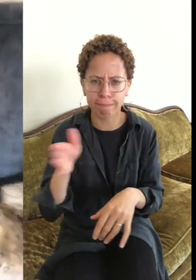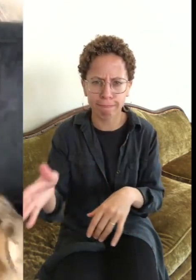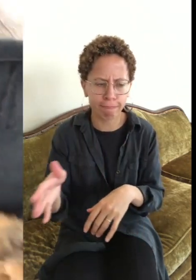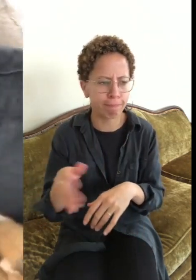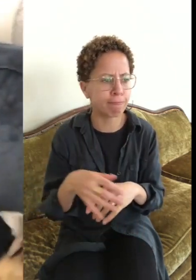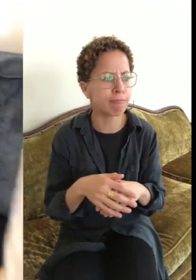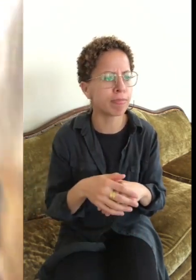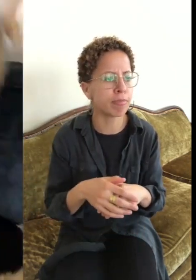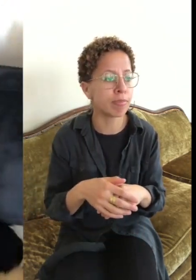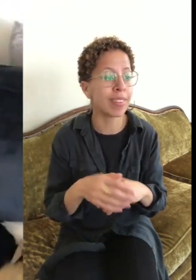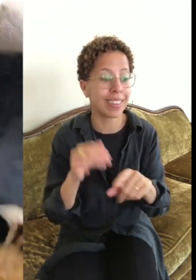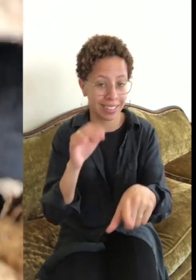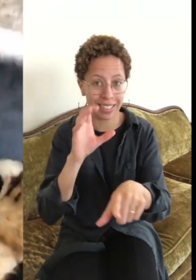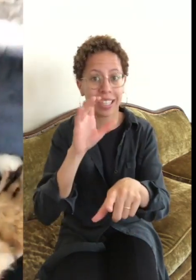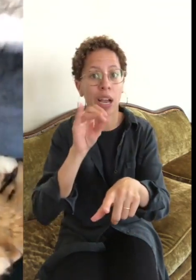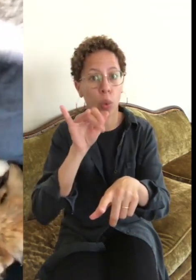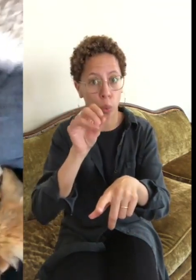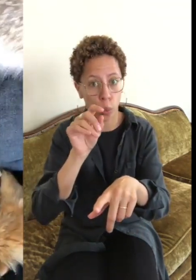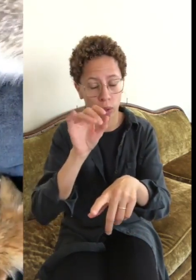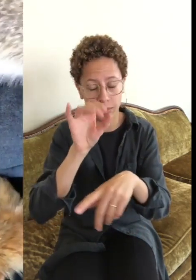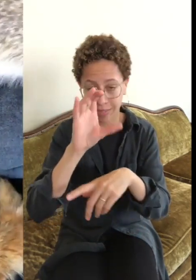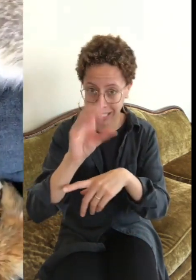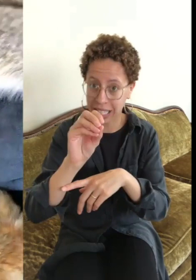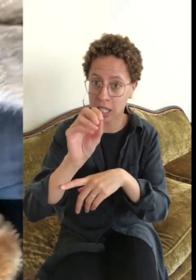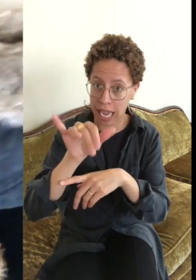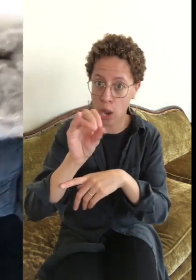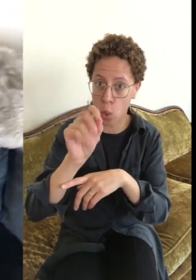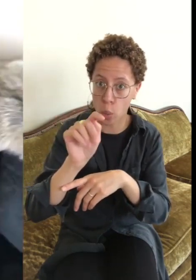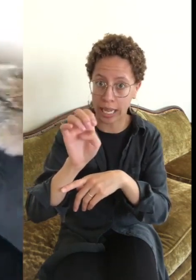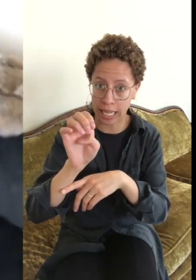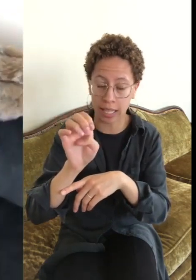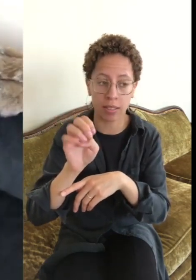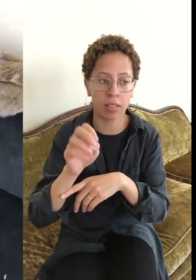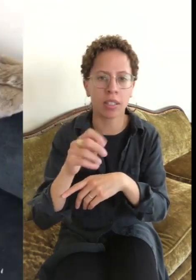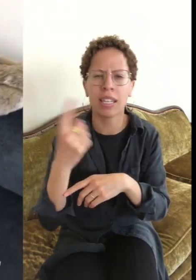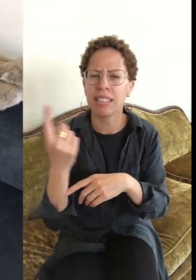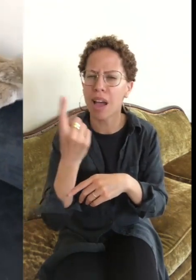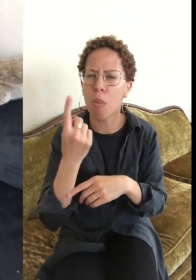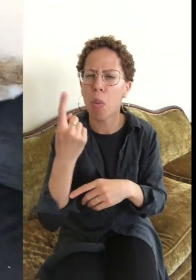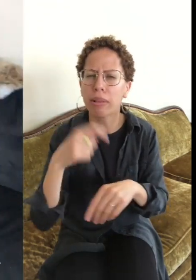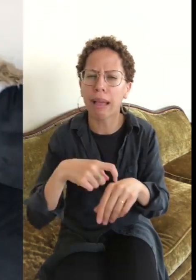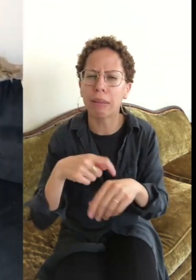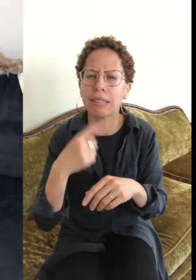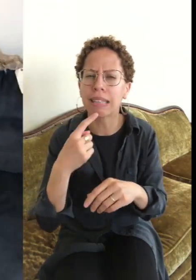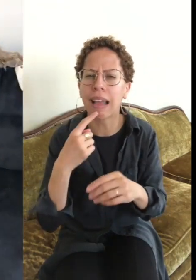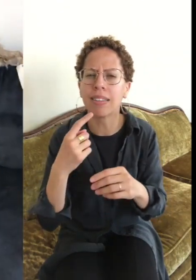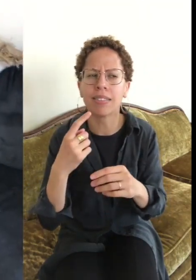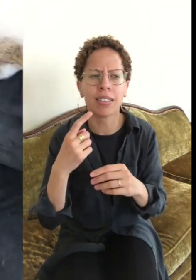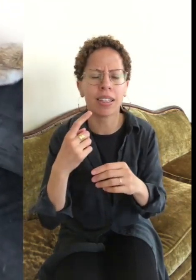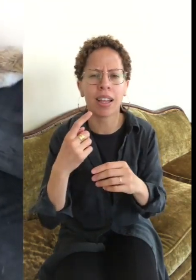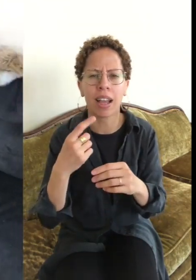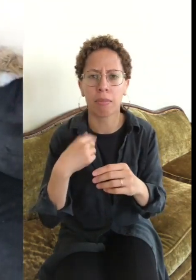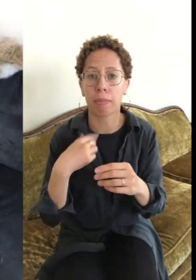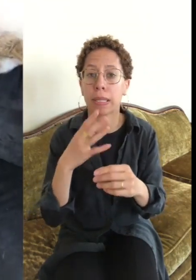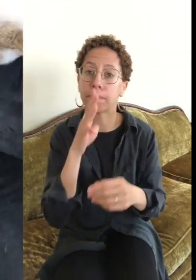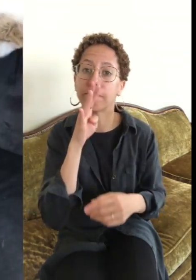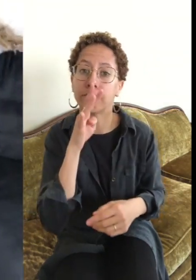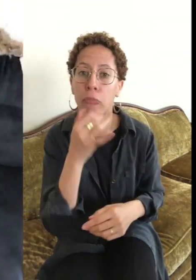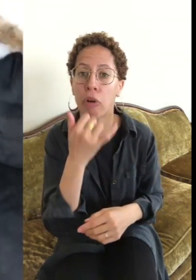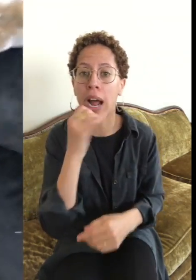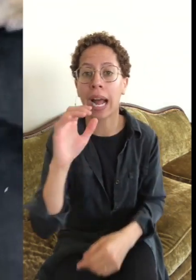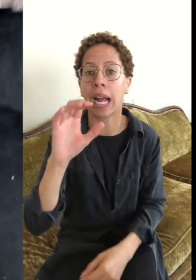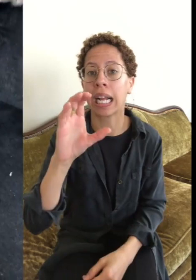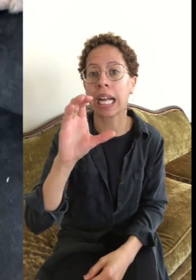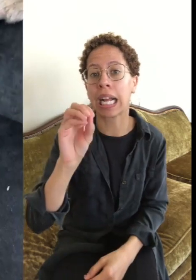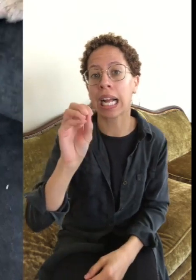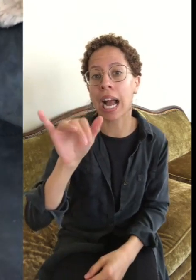coyote. Coyote. Now, someone once told me I was saying that wrong, and the word is actually coyote. However, I grew up